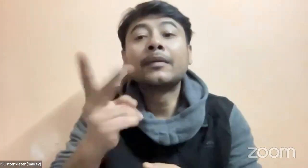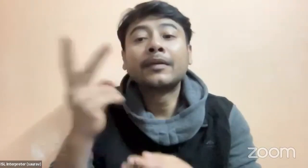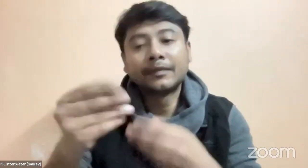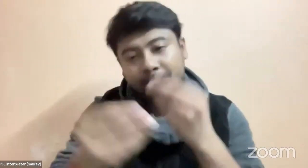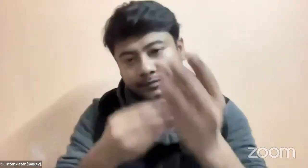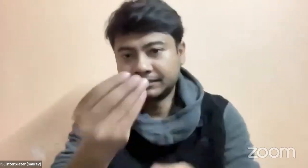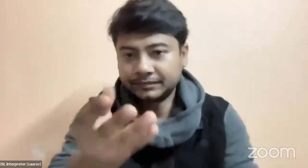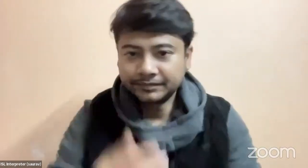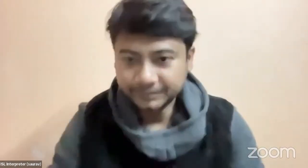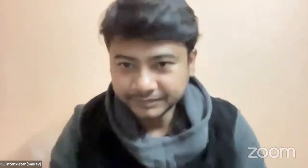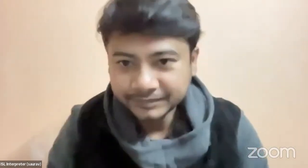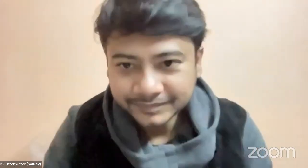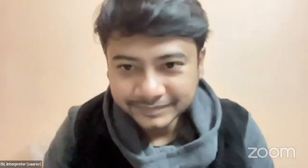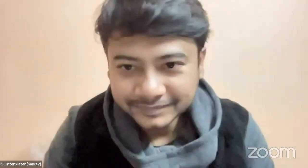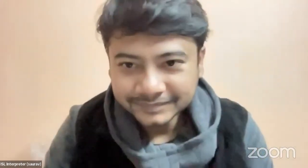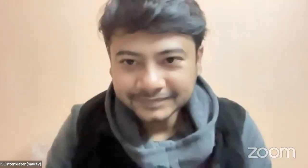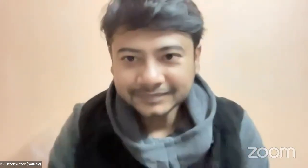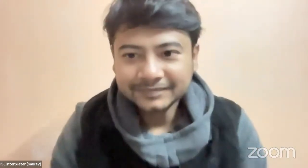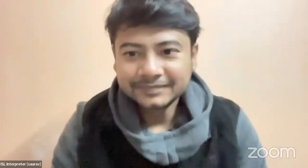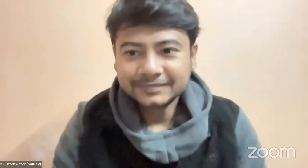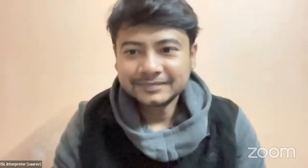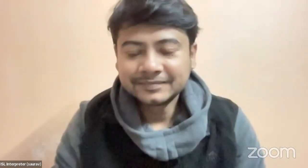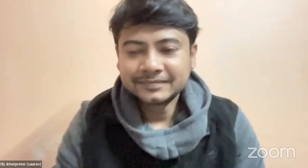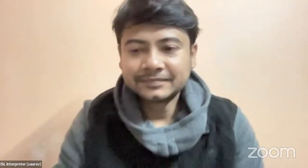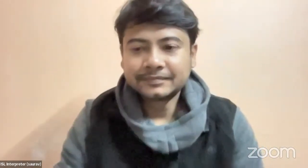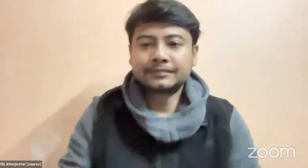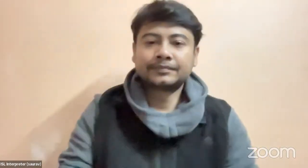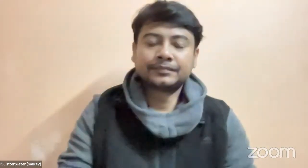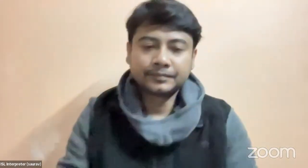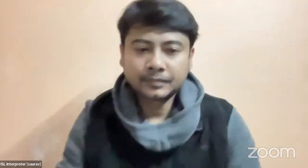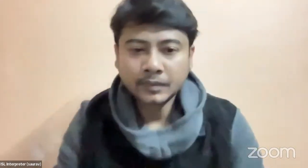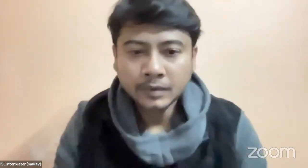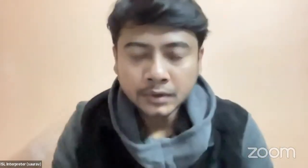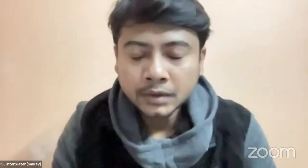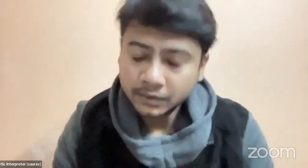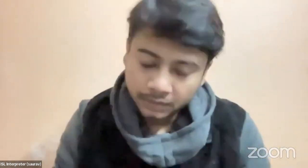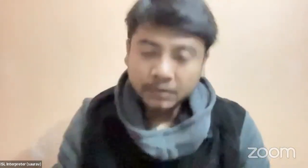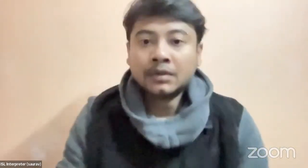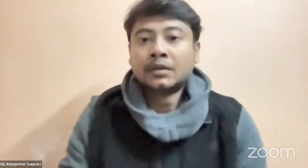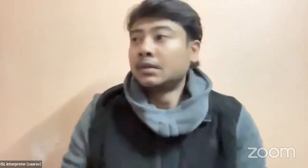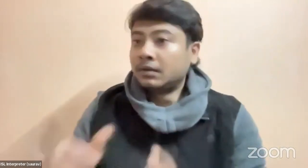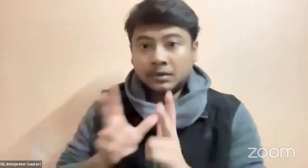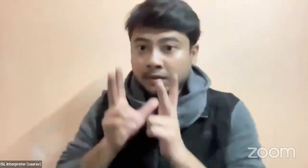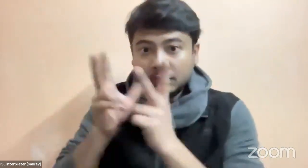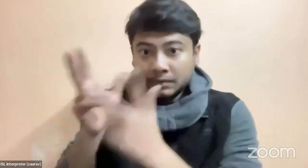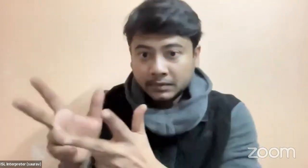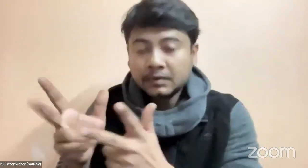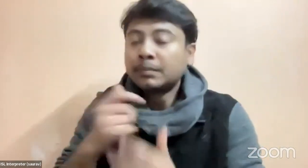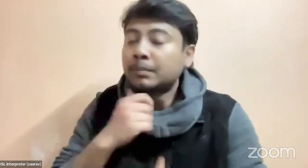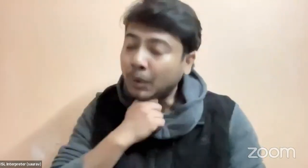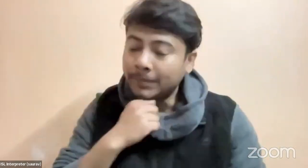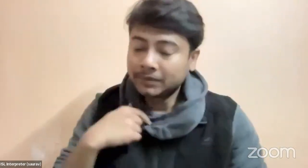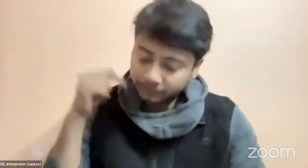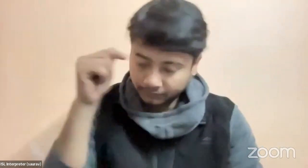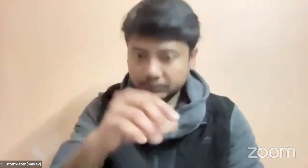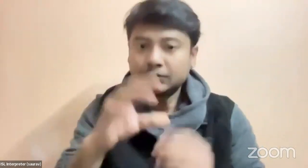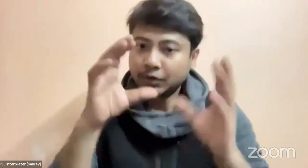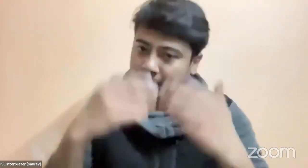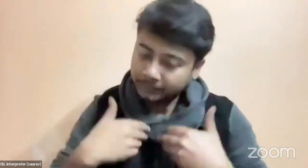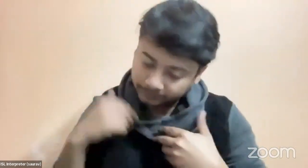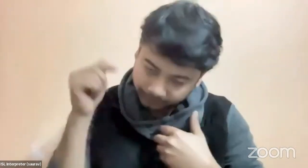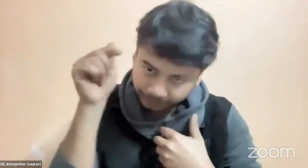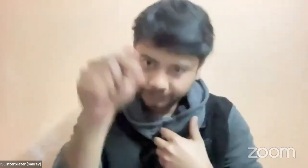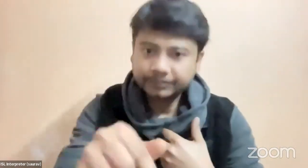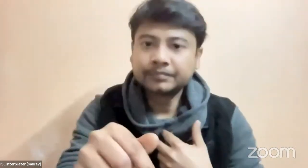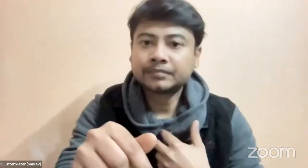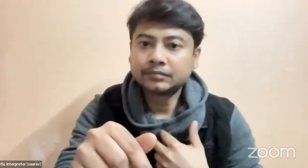And now Krishna instructs Narada Muni. He says, O Narada, O Gurudev, now that I am going to come in